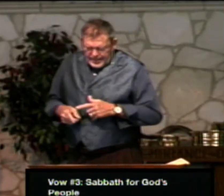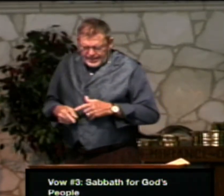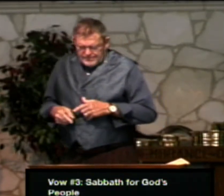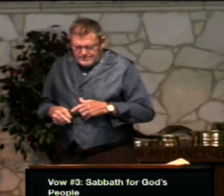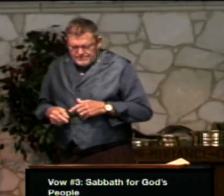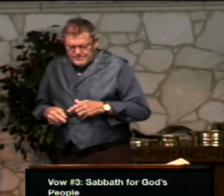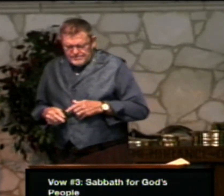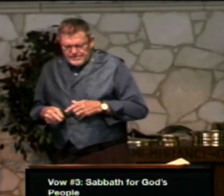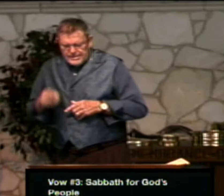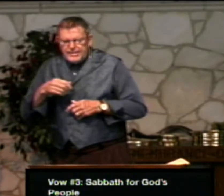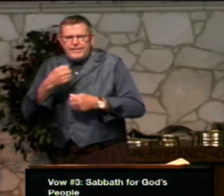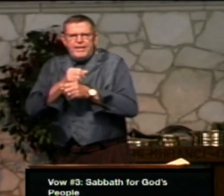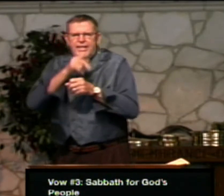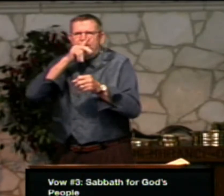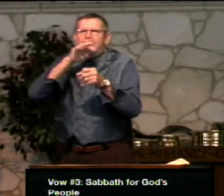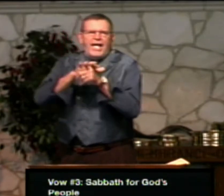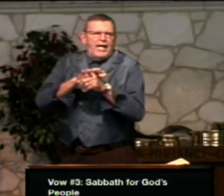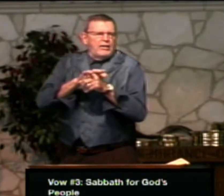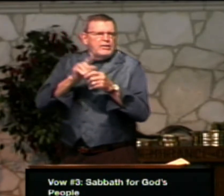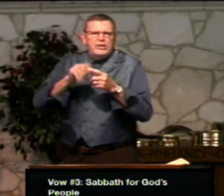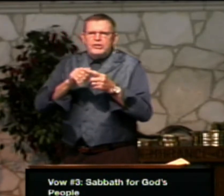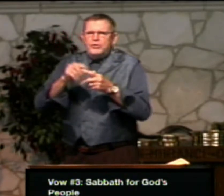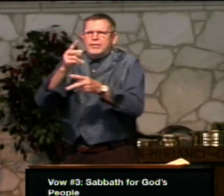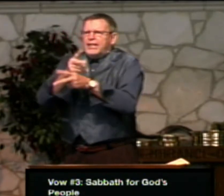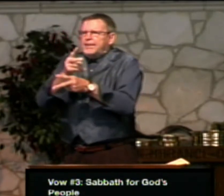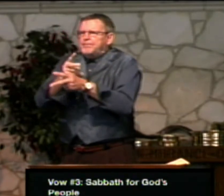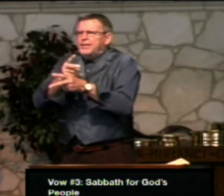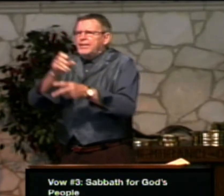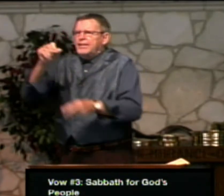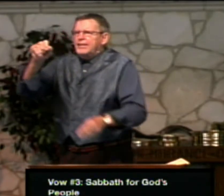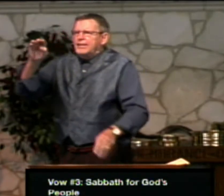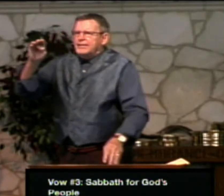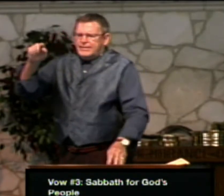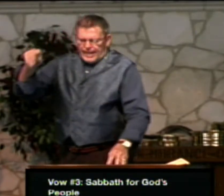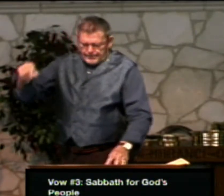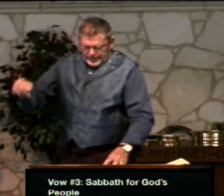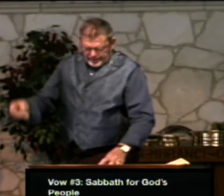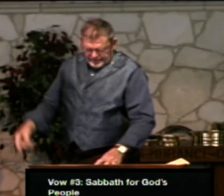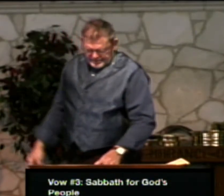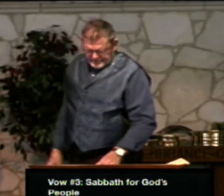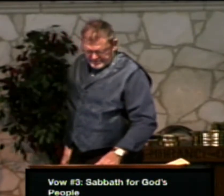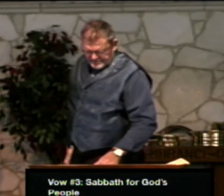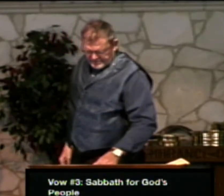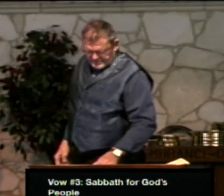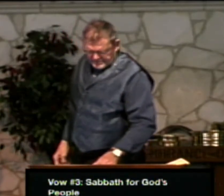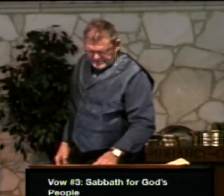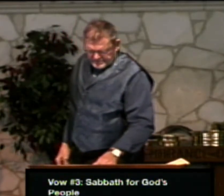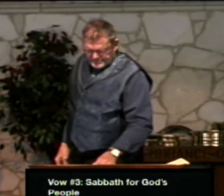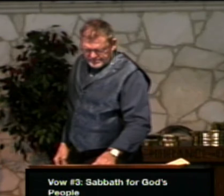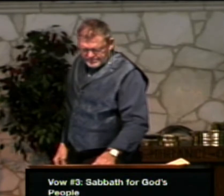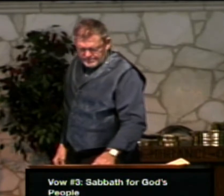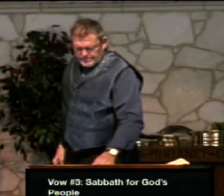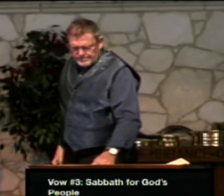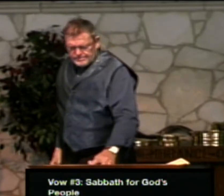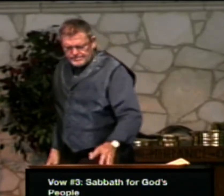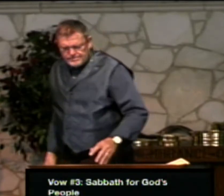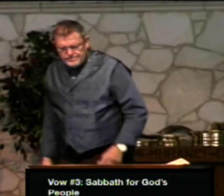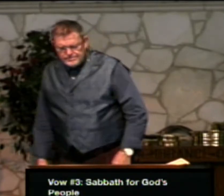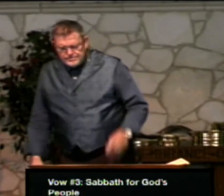then they made a vow to keep the Sabbath.